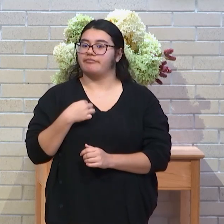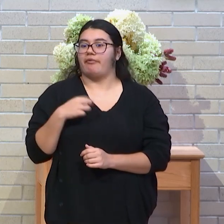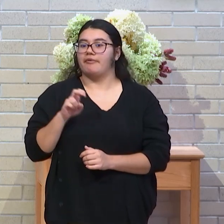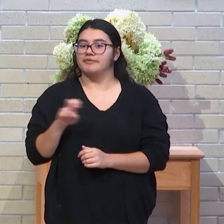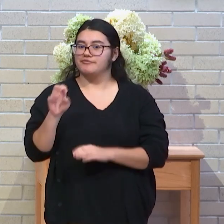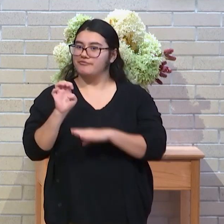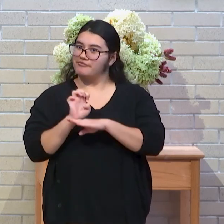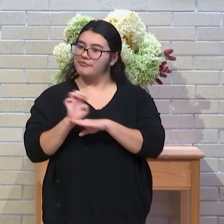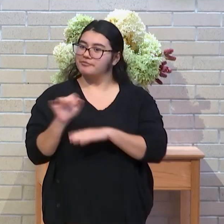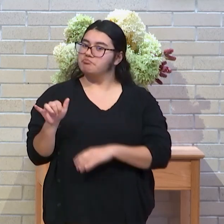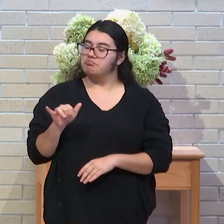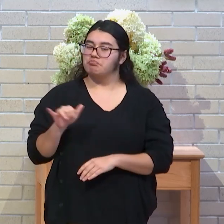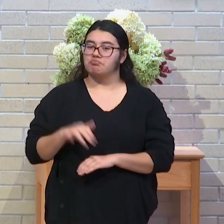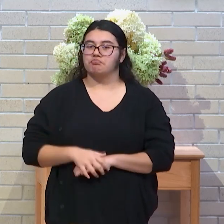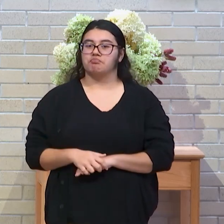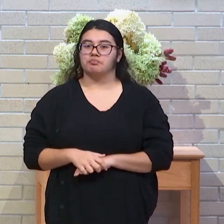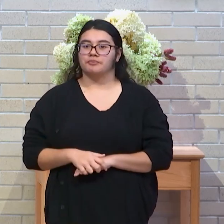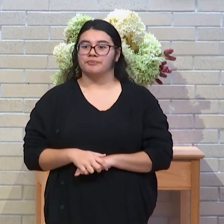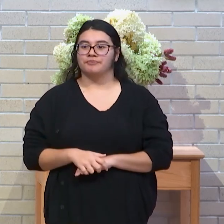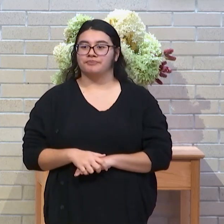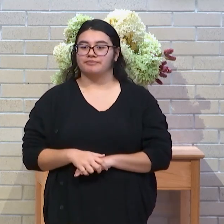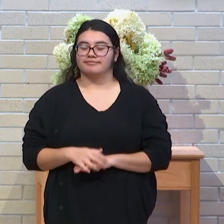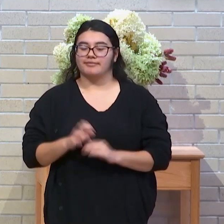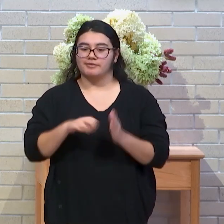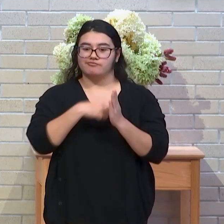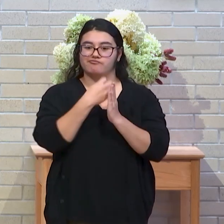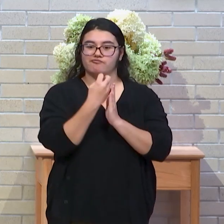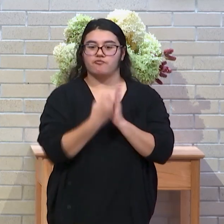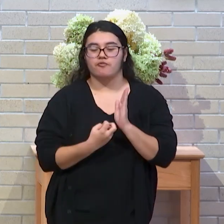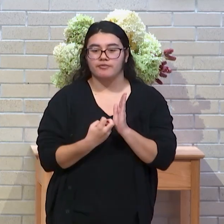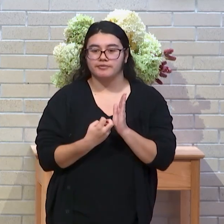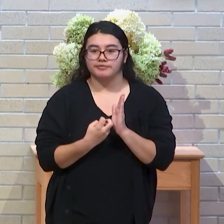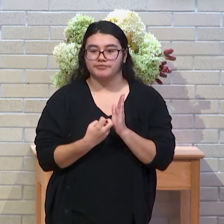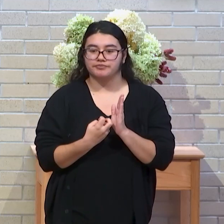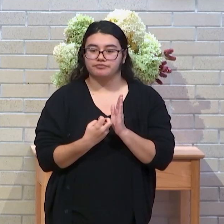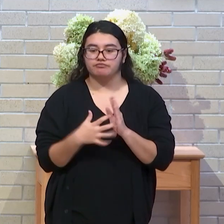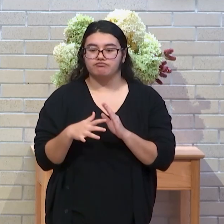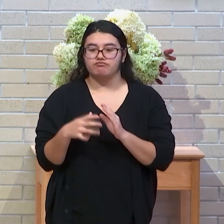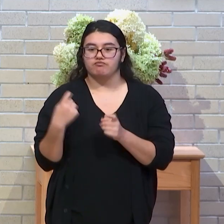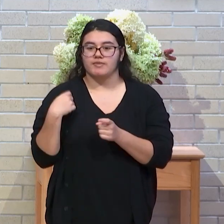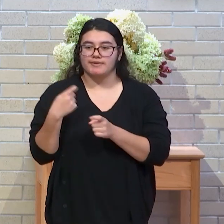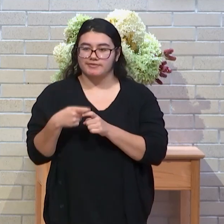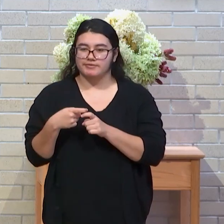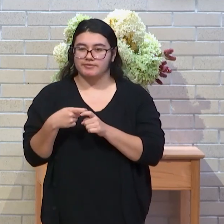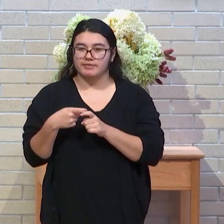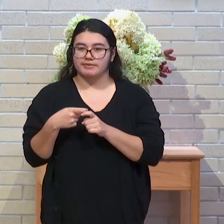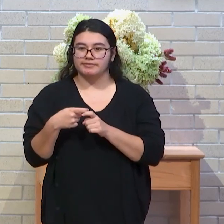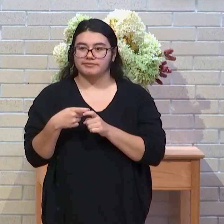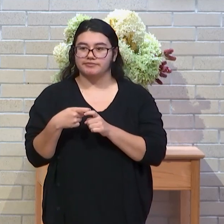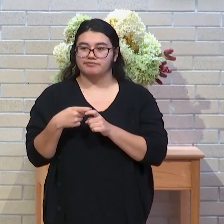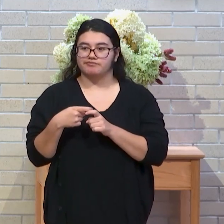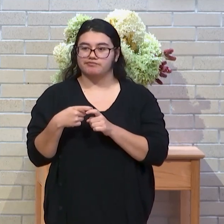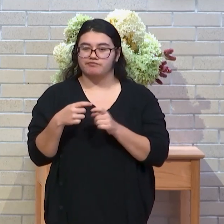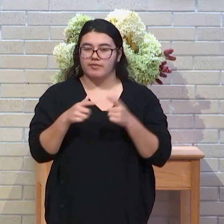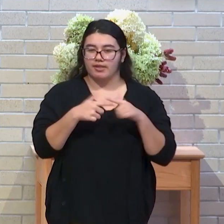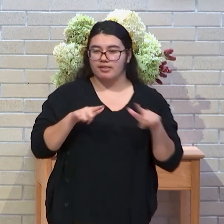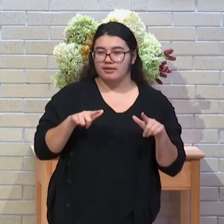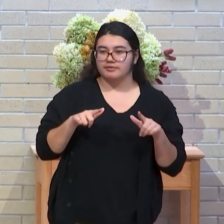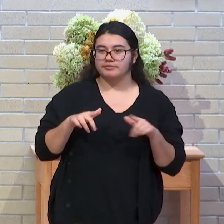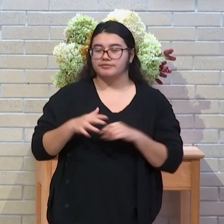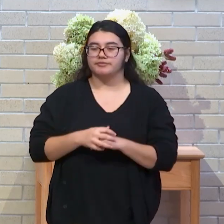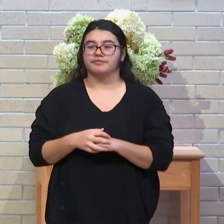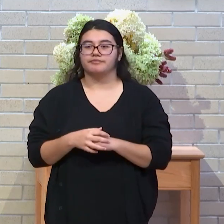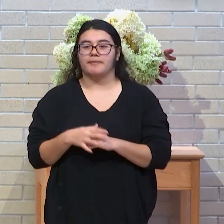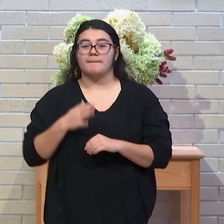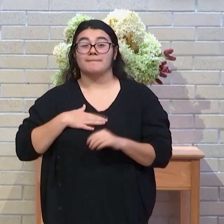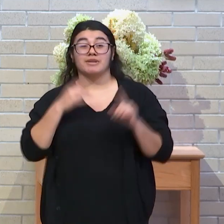cool, but I'd rather have the full immersion experience, being around it, learning it, it would stick more. And my goal was to be a trilingual interpreter, so I really